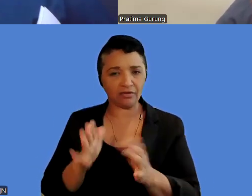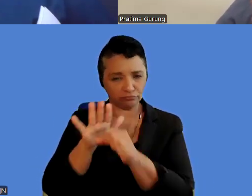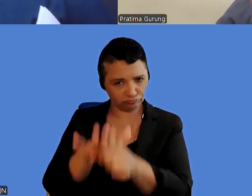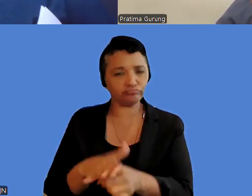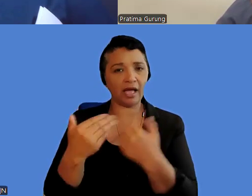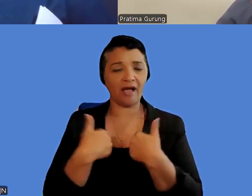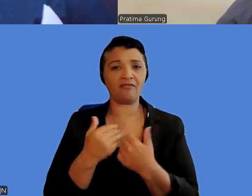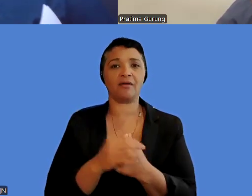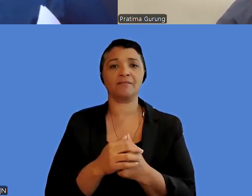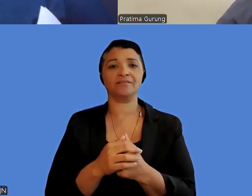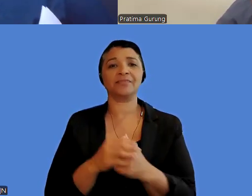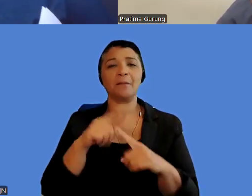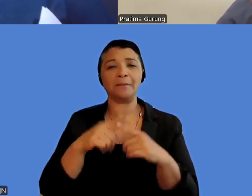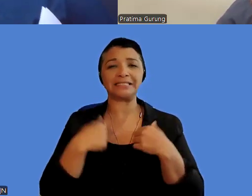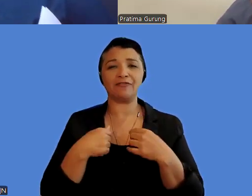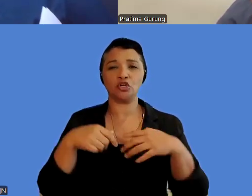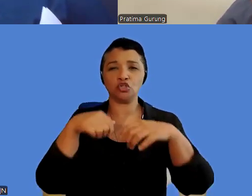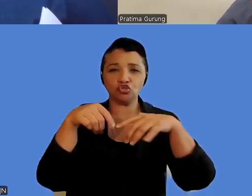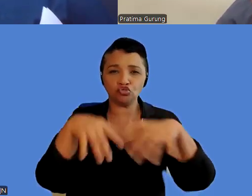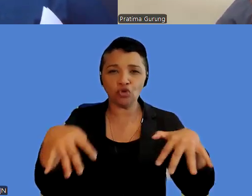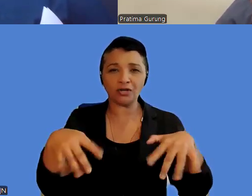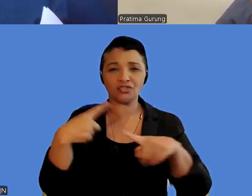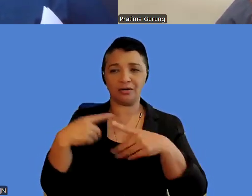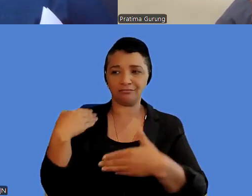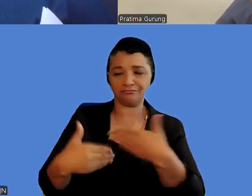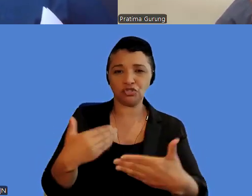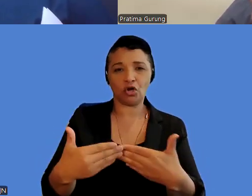the structural and the historical